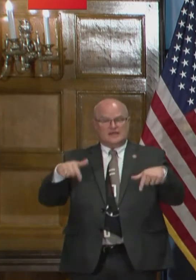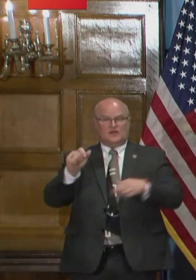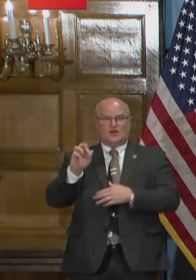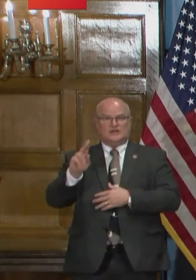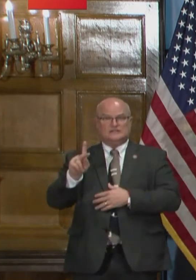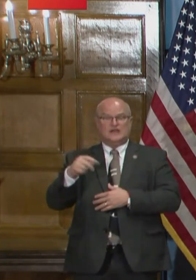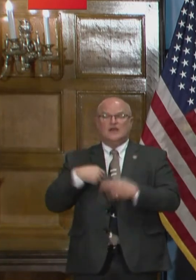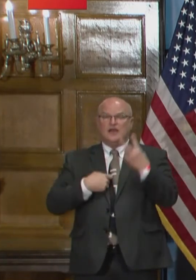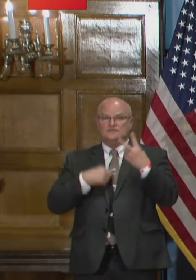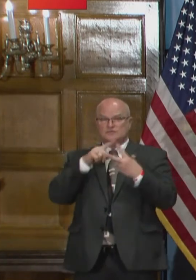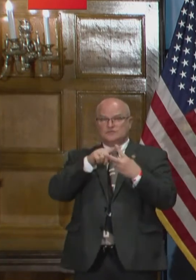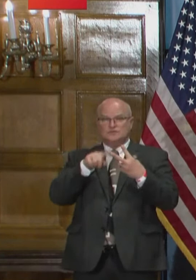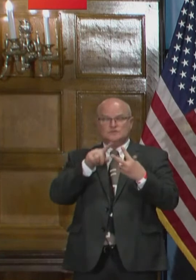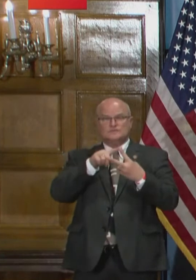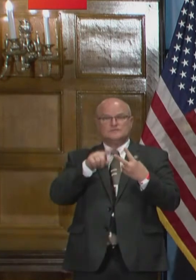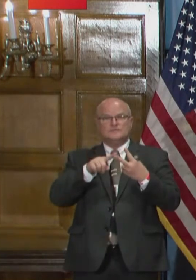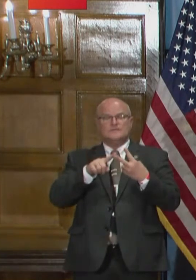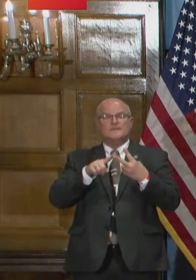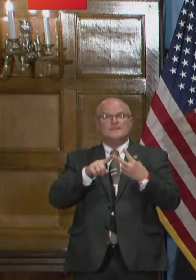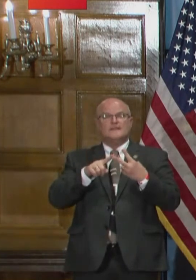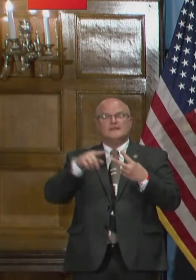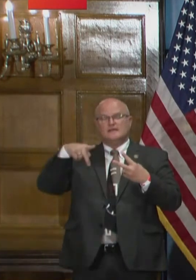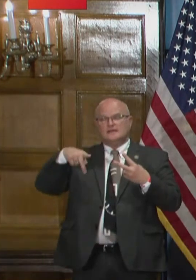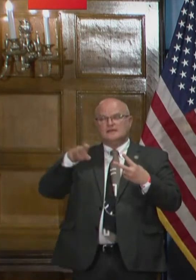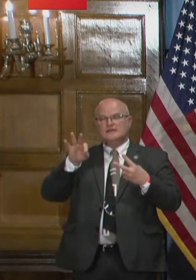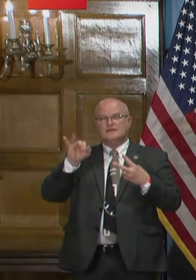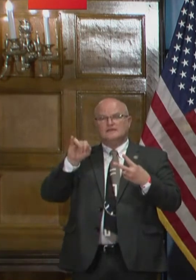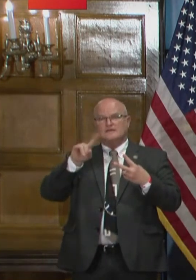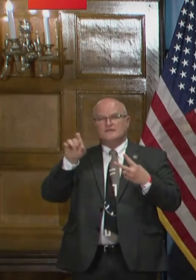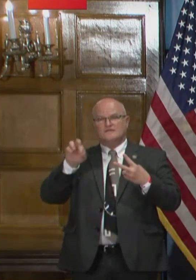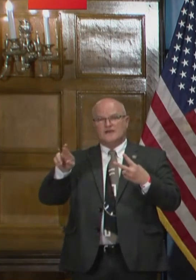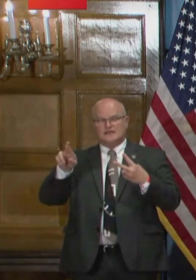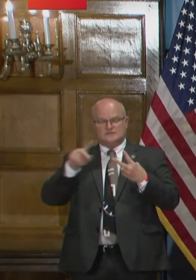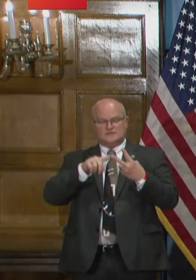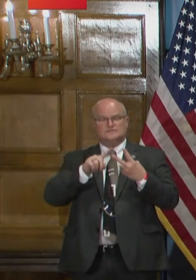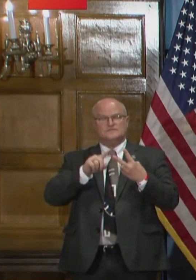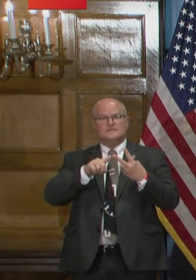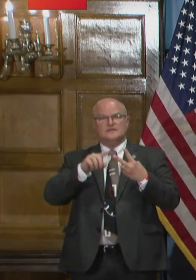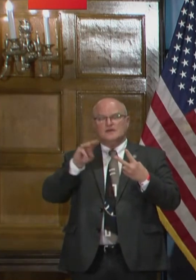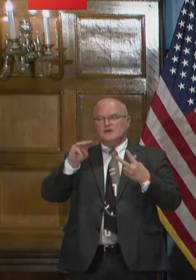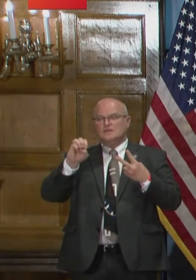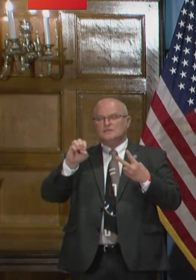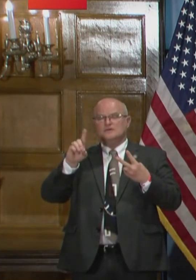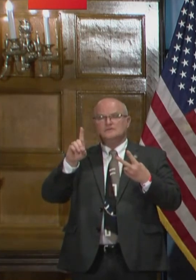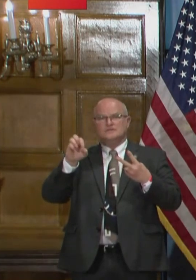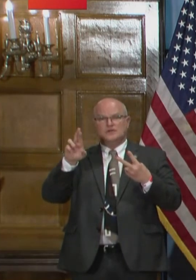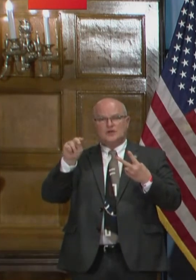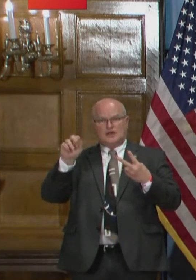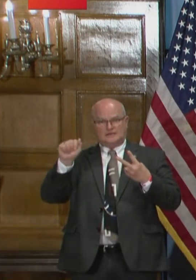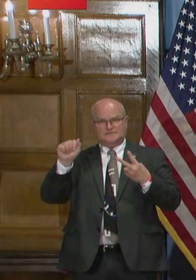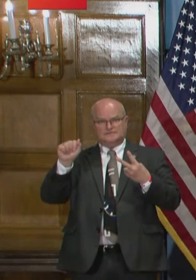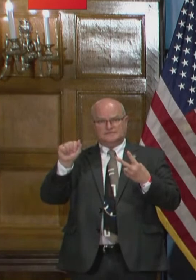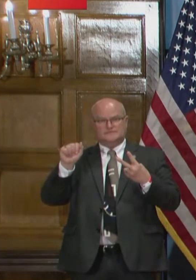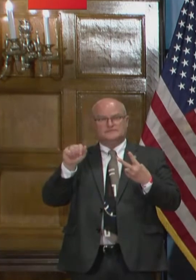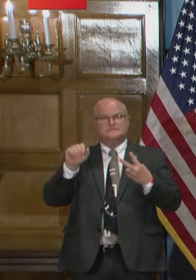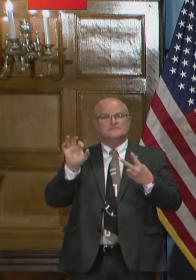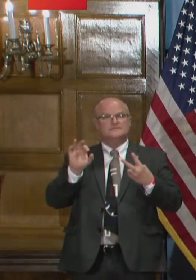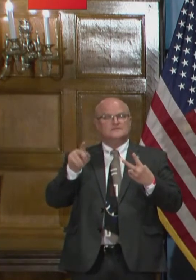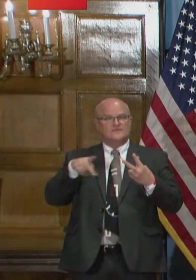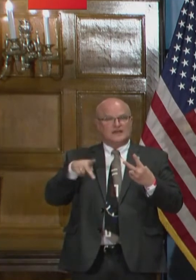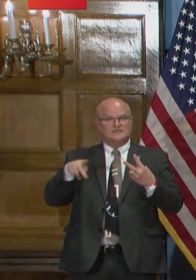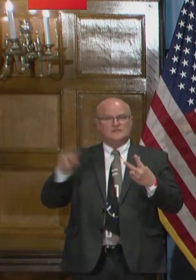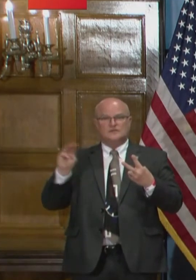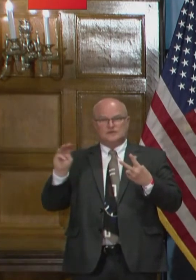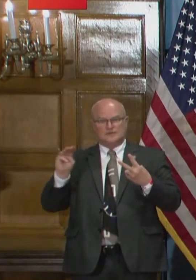have two brands, one made by Pfizer and one made by Moderna. I want